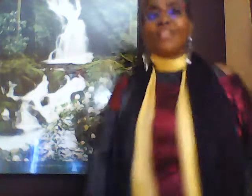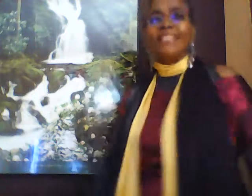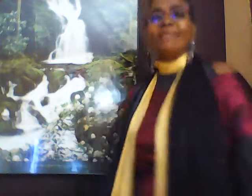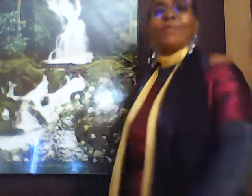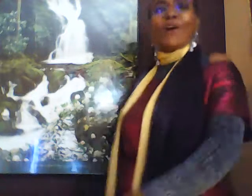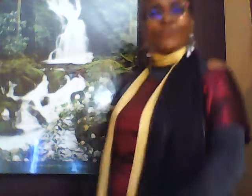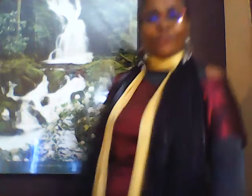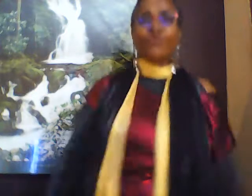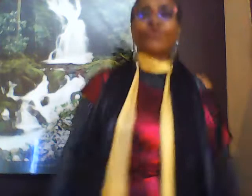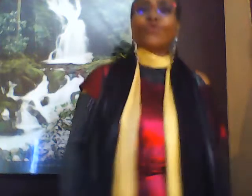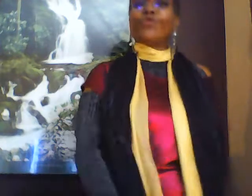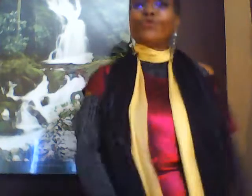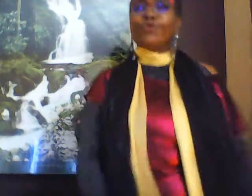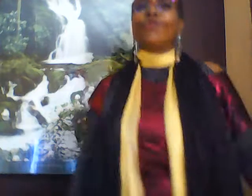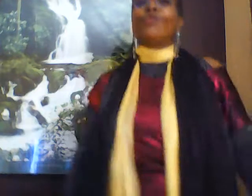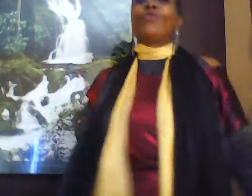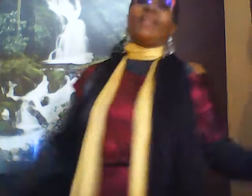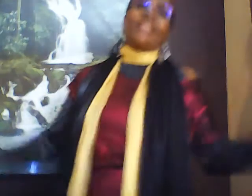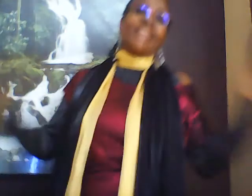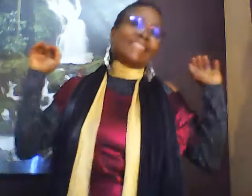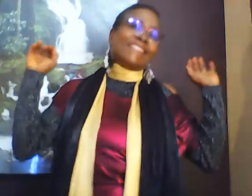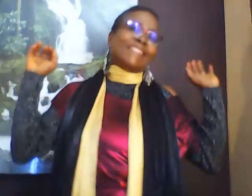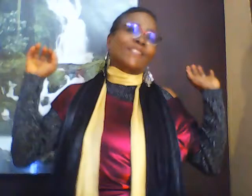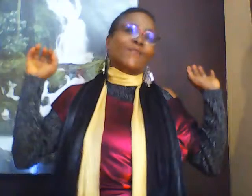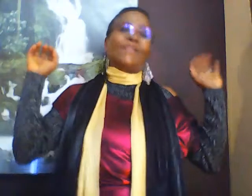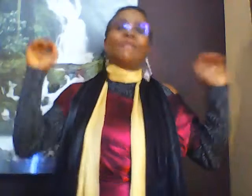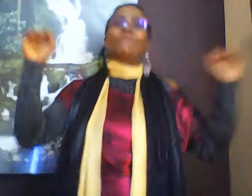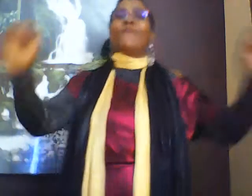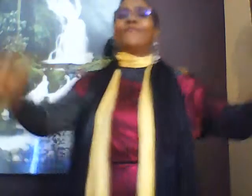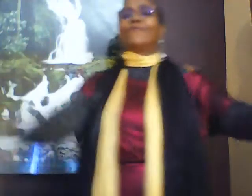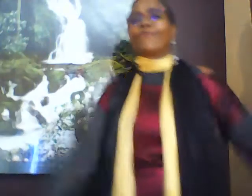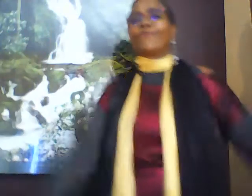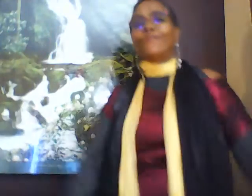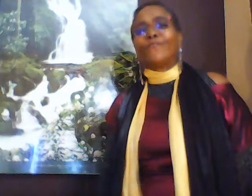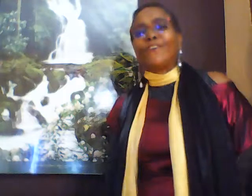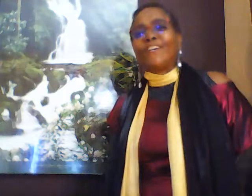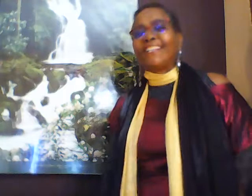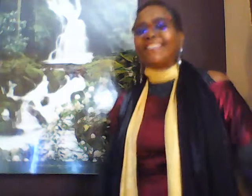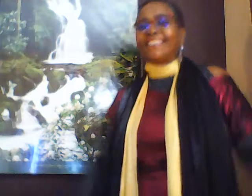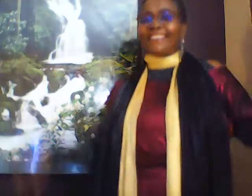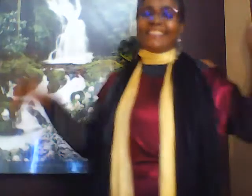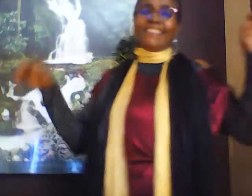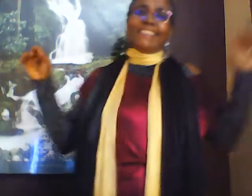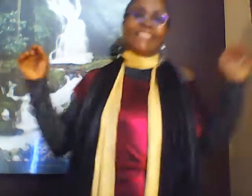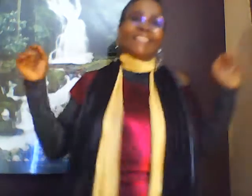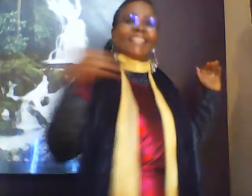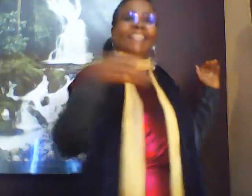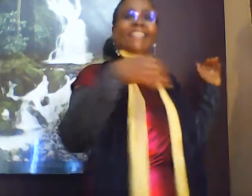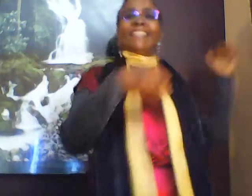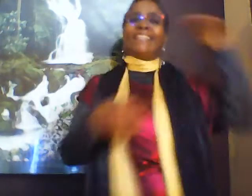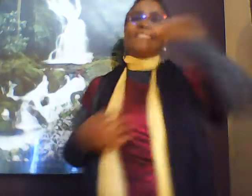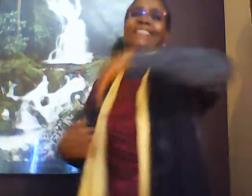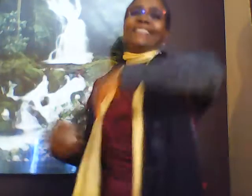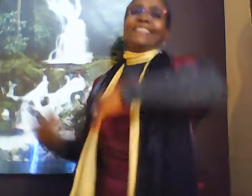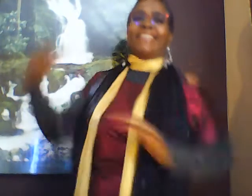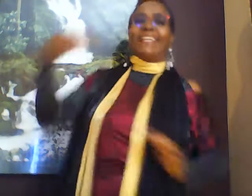Solid plug to close the hole, yes! Solid plug to close the hole. Yeah, na na